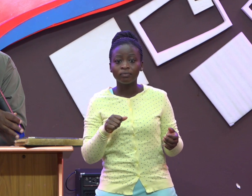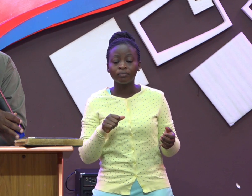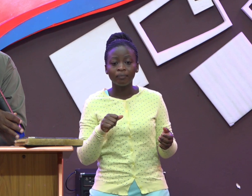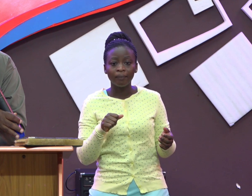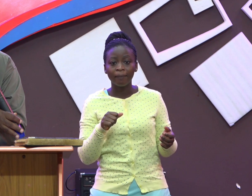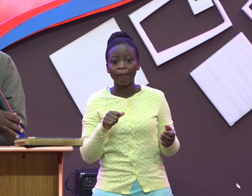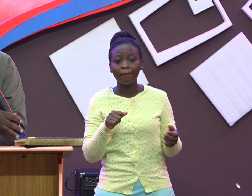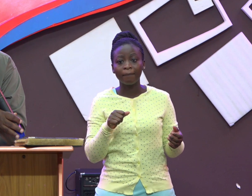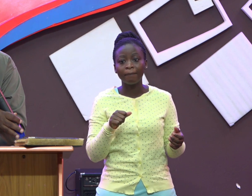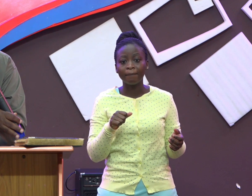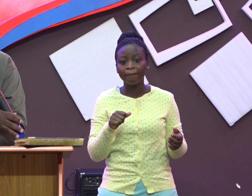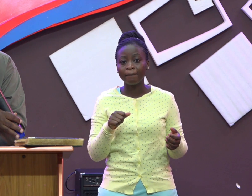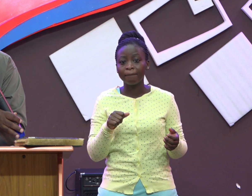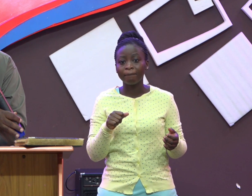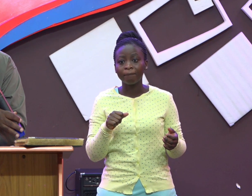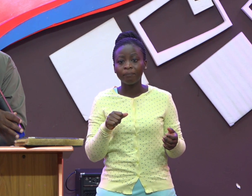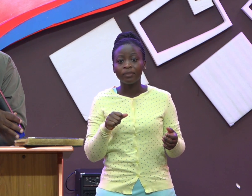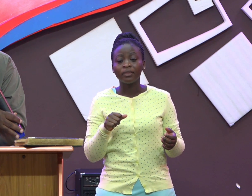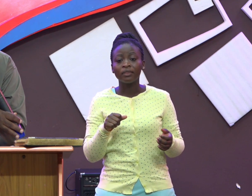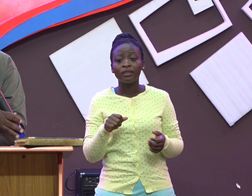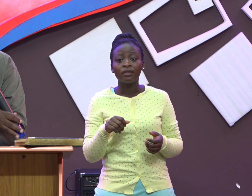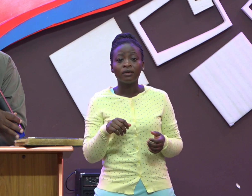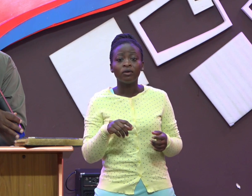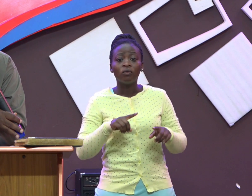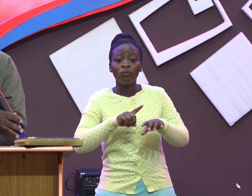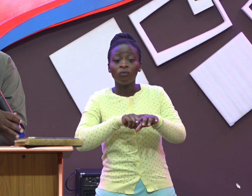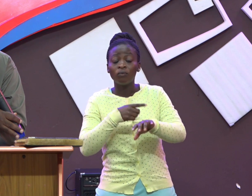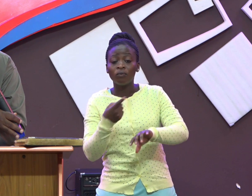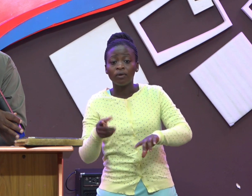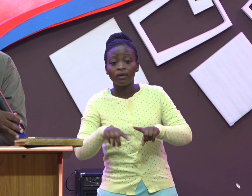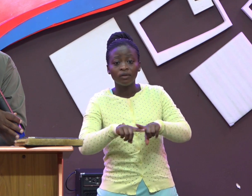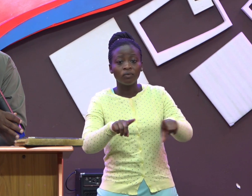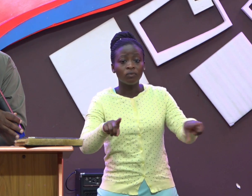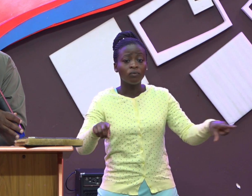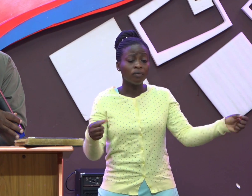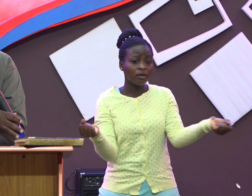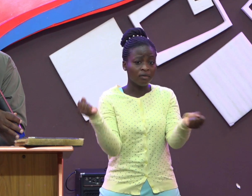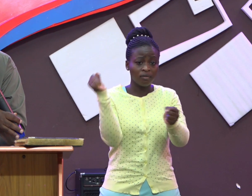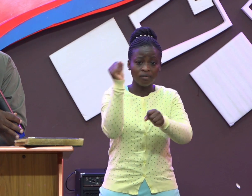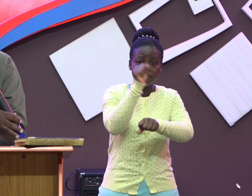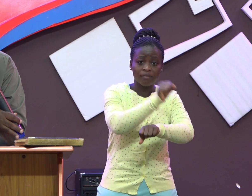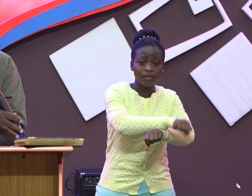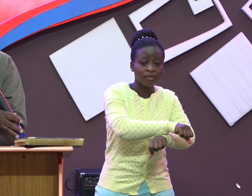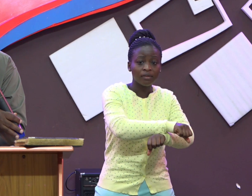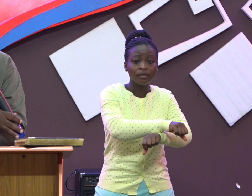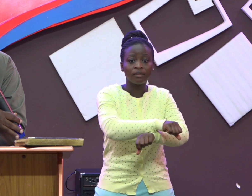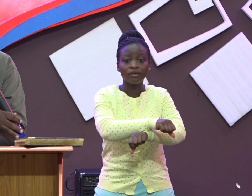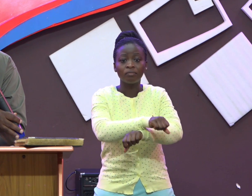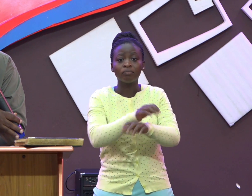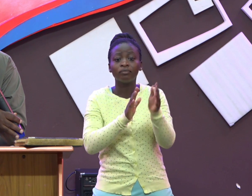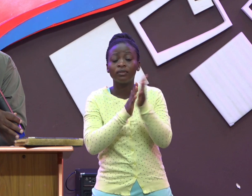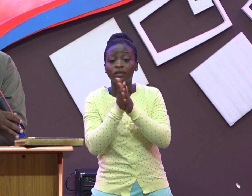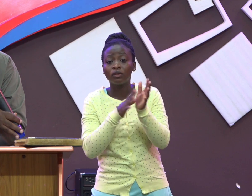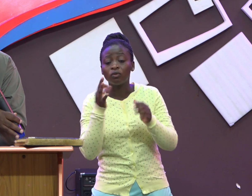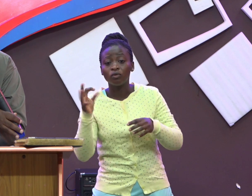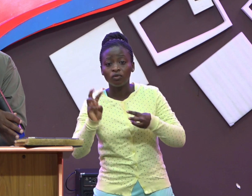you're overcoming the traps of the devil. Nga tuwangula obwetaavu obw'ensi. When you're overcoming the need and desires of the world. Ky'oli munda kisalawo